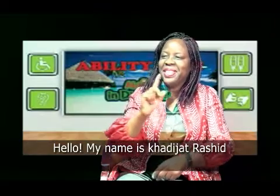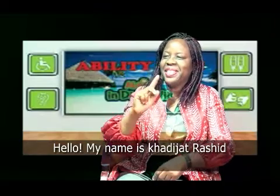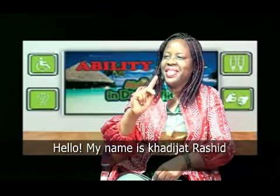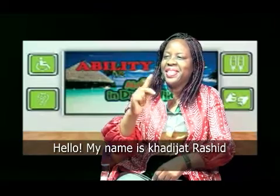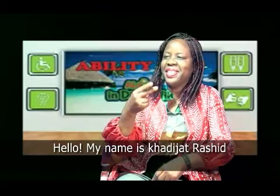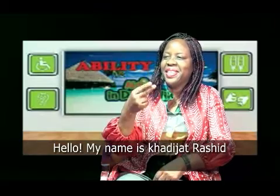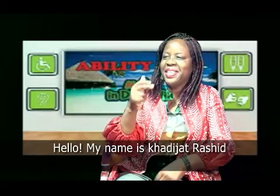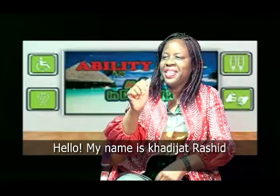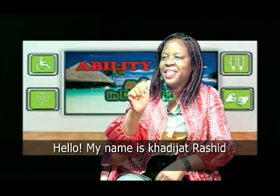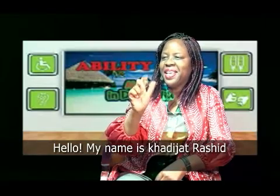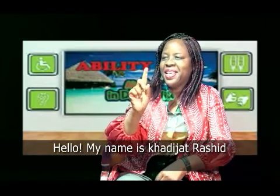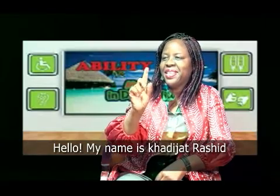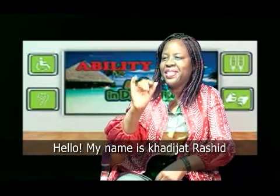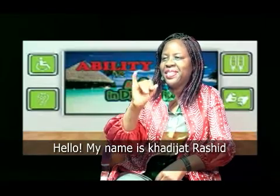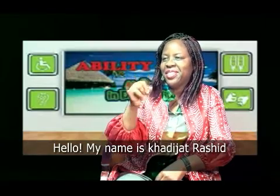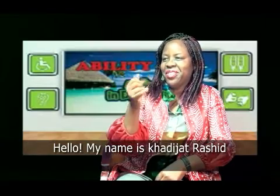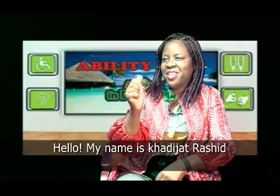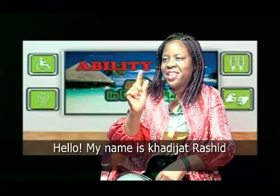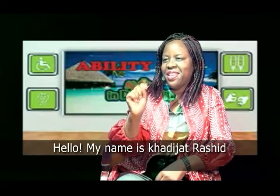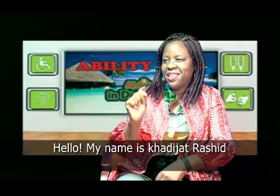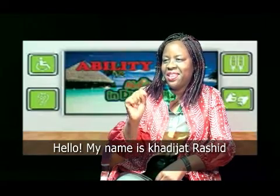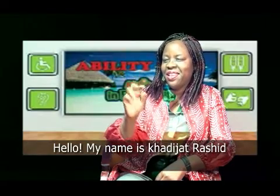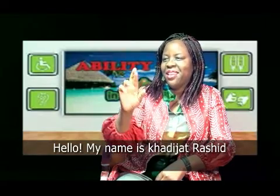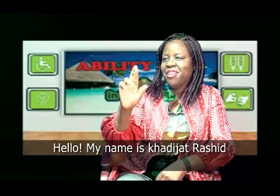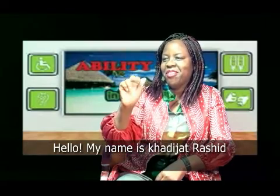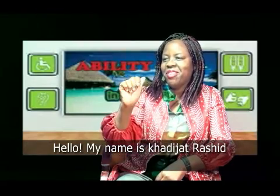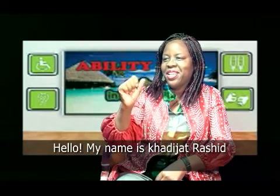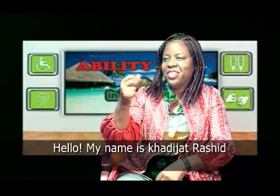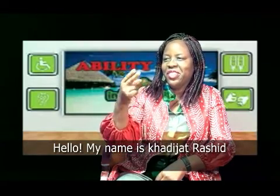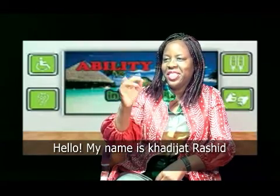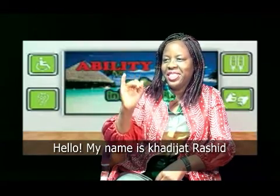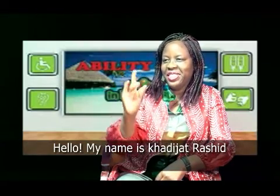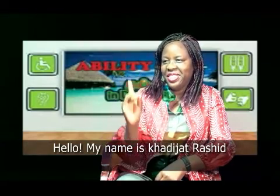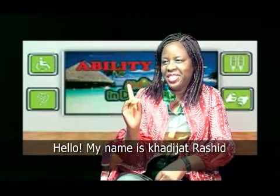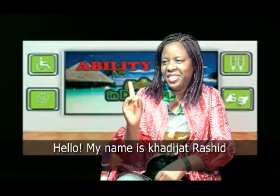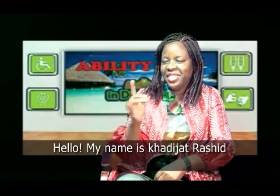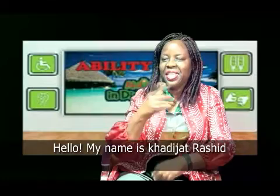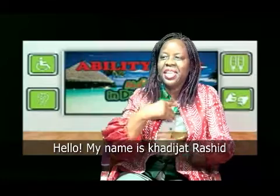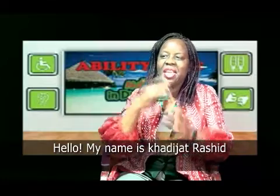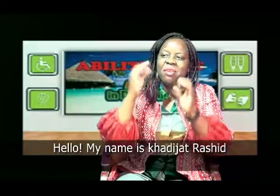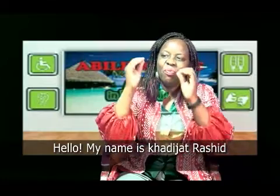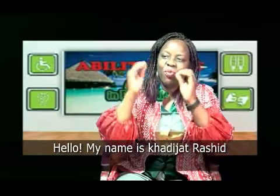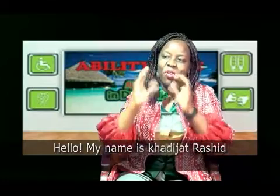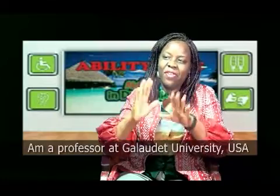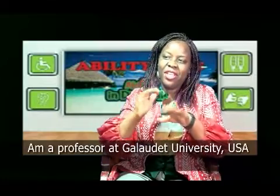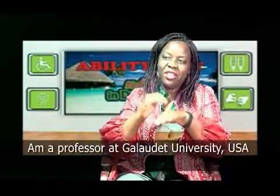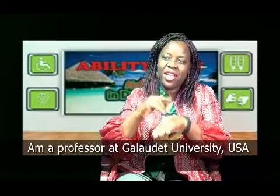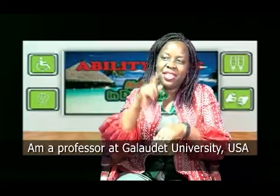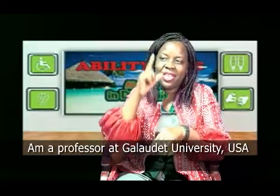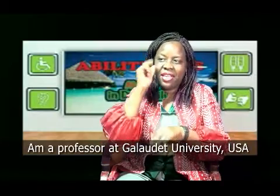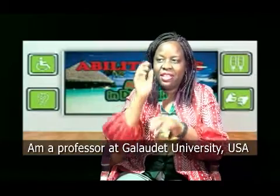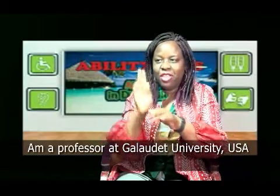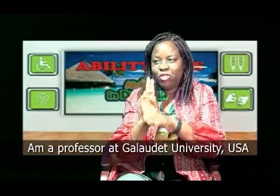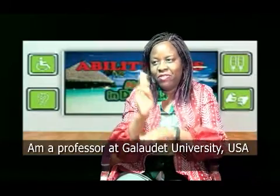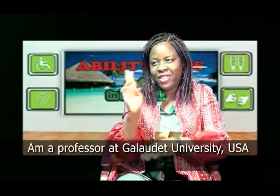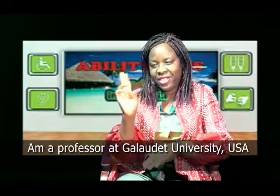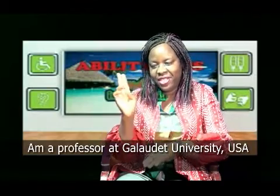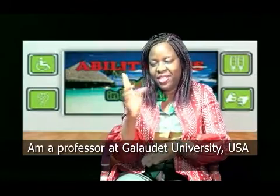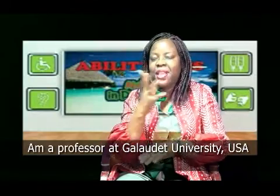name is Khadijat Rashid. I'm a professor at Gallaudet